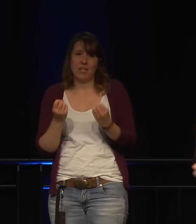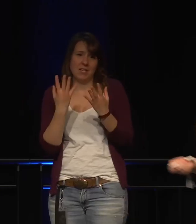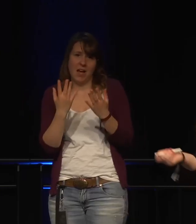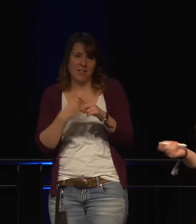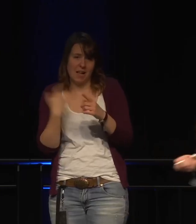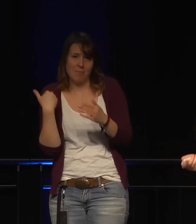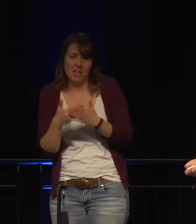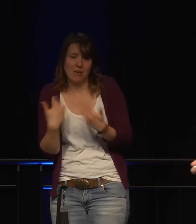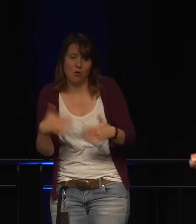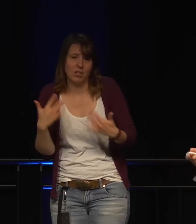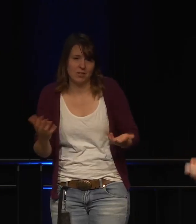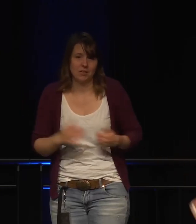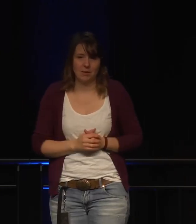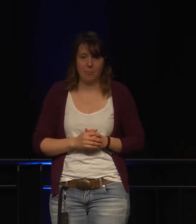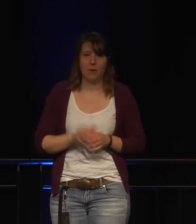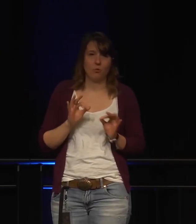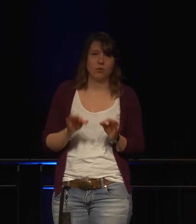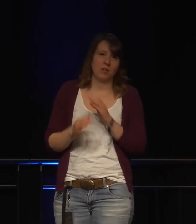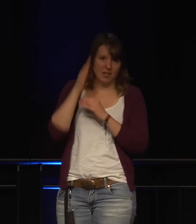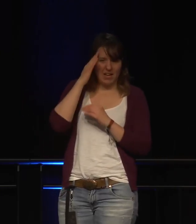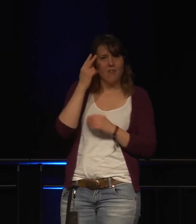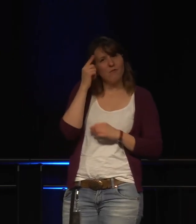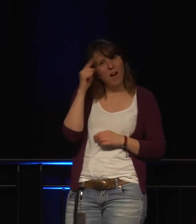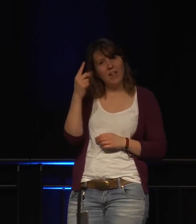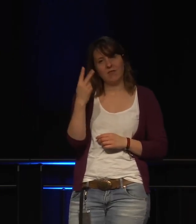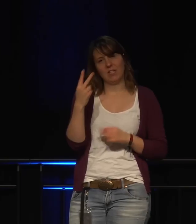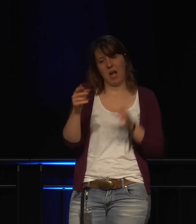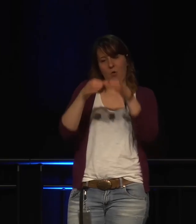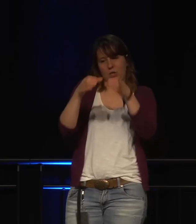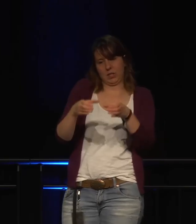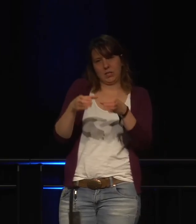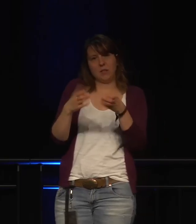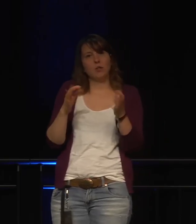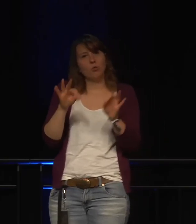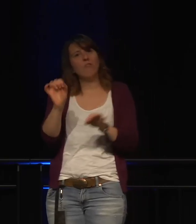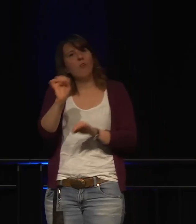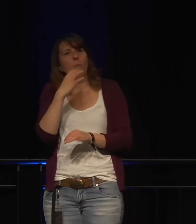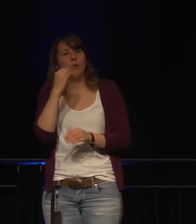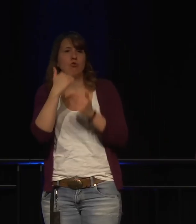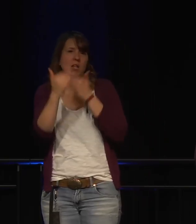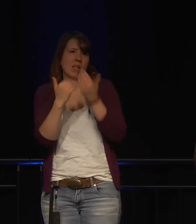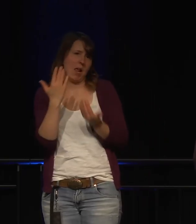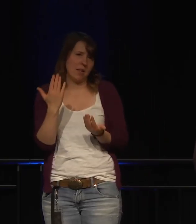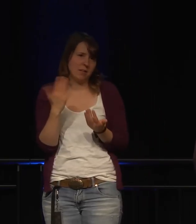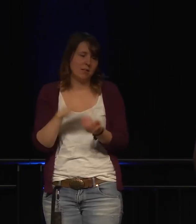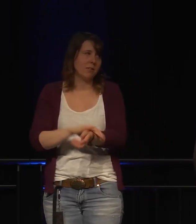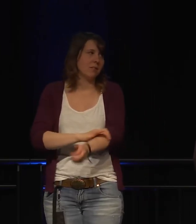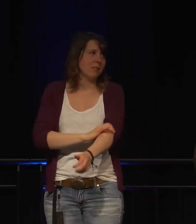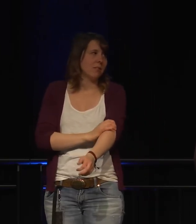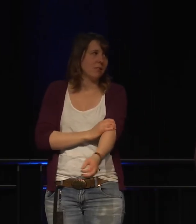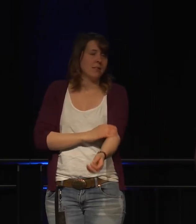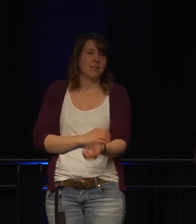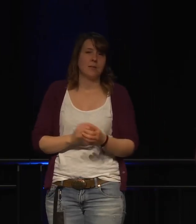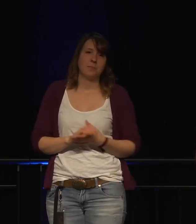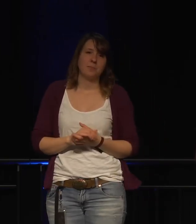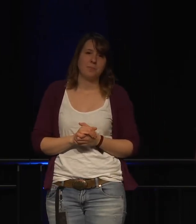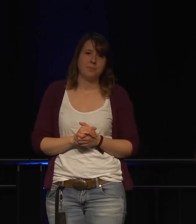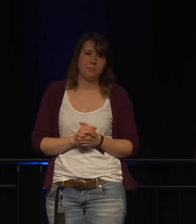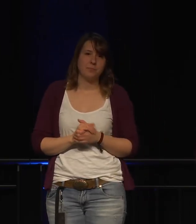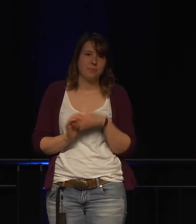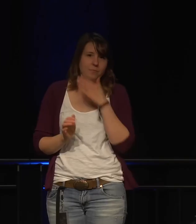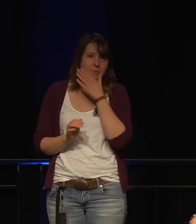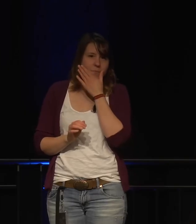devices sold. So, there's a huge increase. And we don't even have the numbers of the Christmas time.